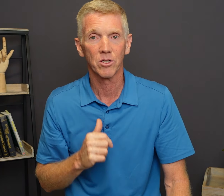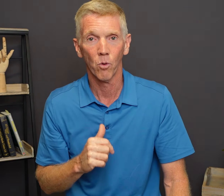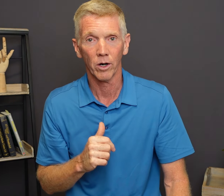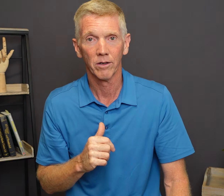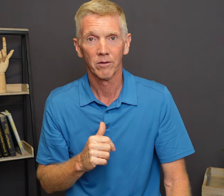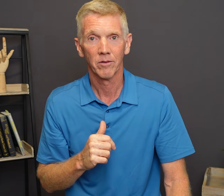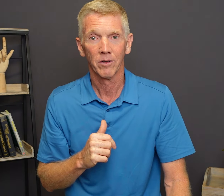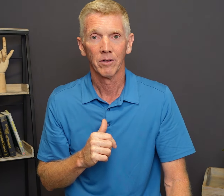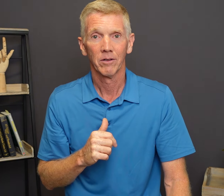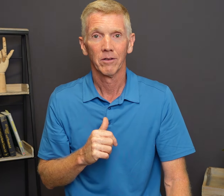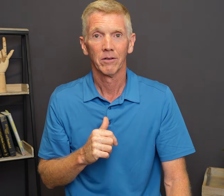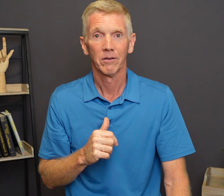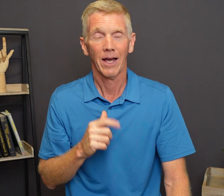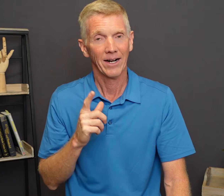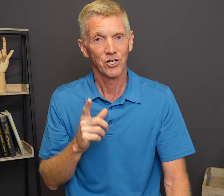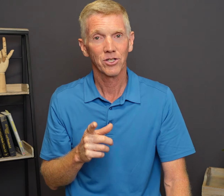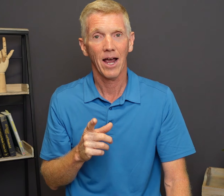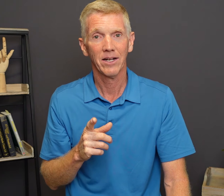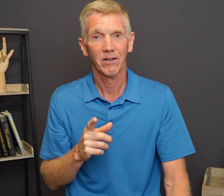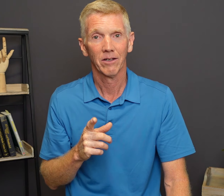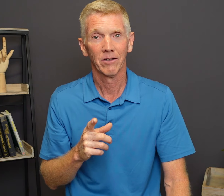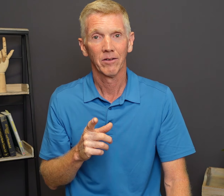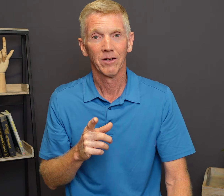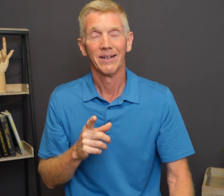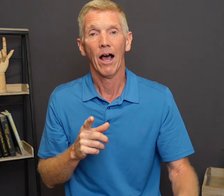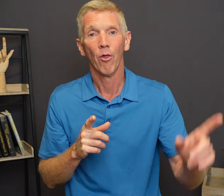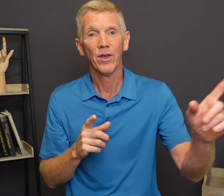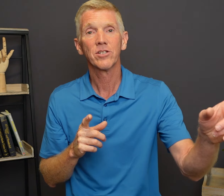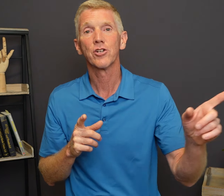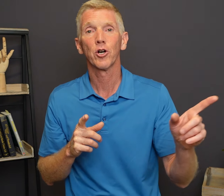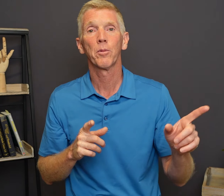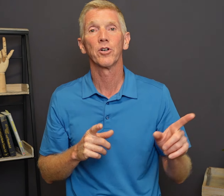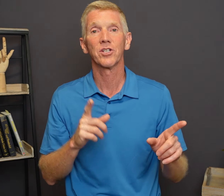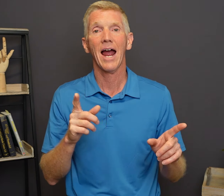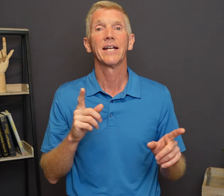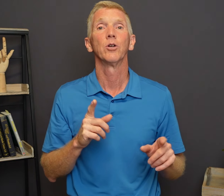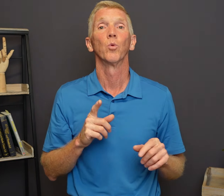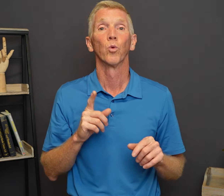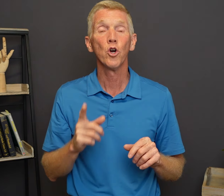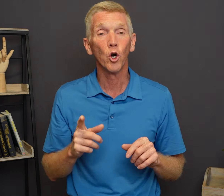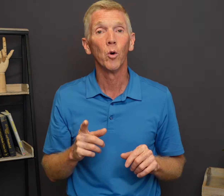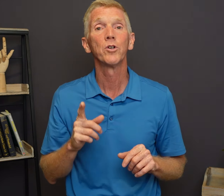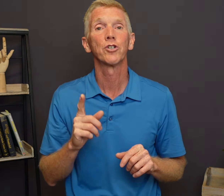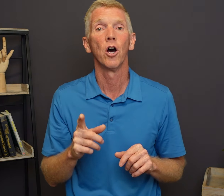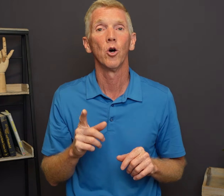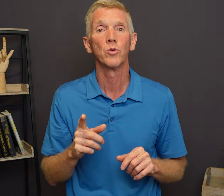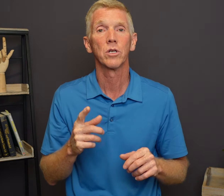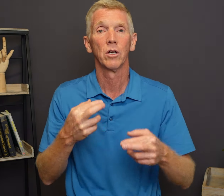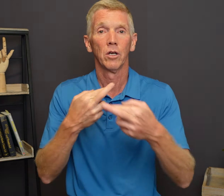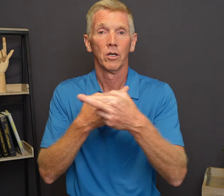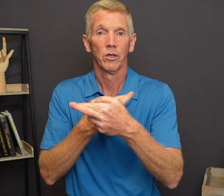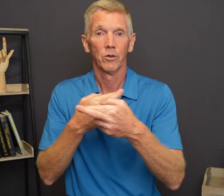more. How did you sign it? Now, this interpreter signing room chose